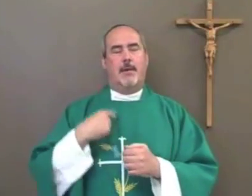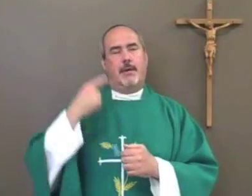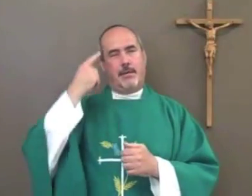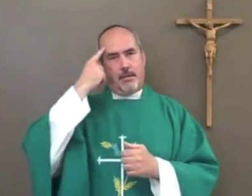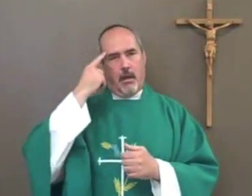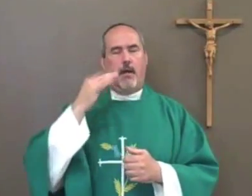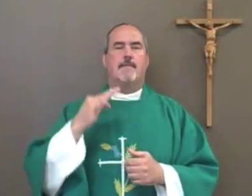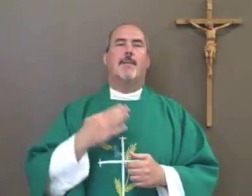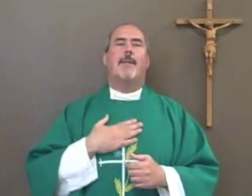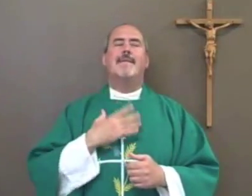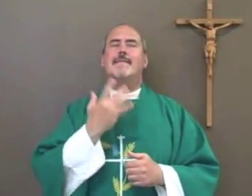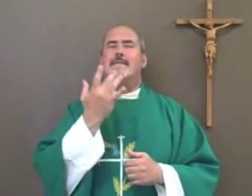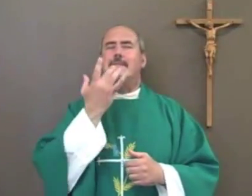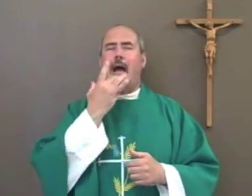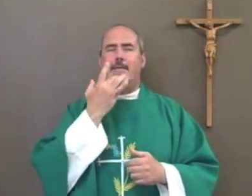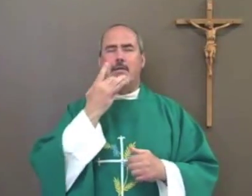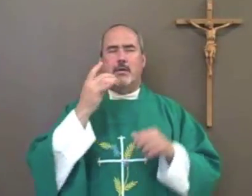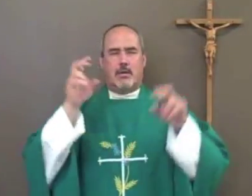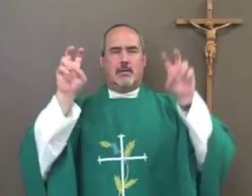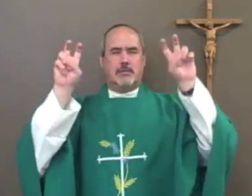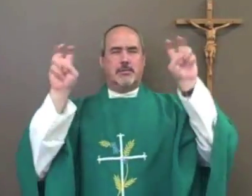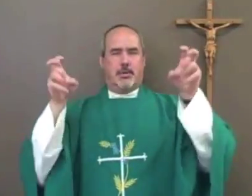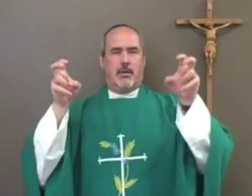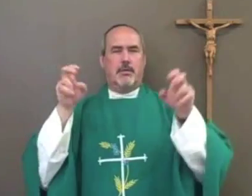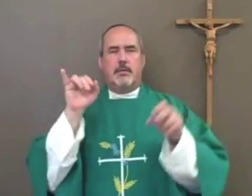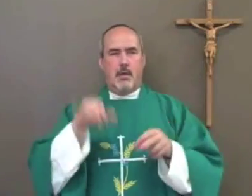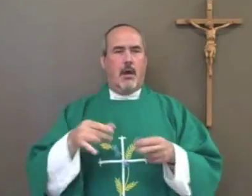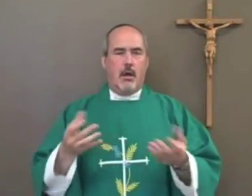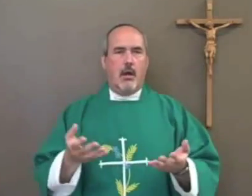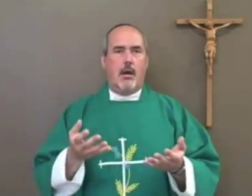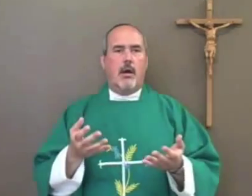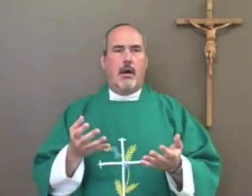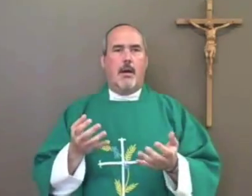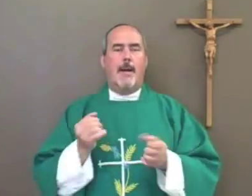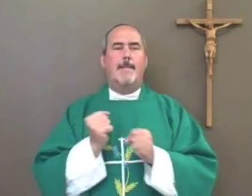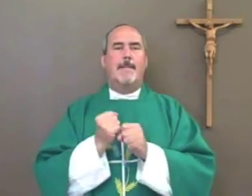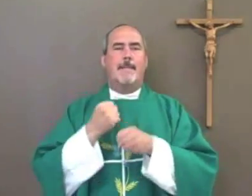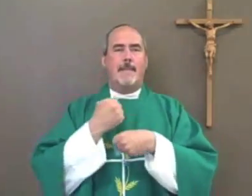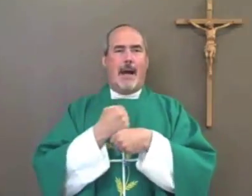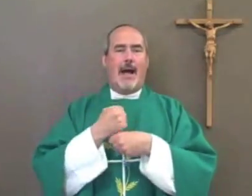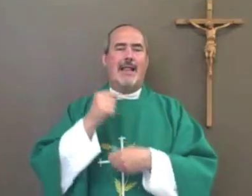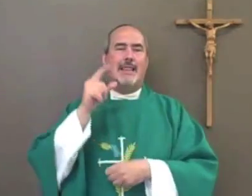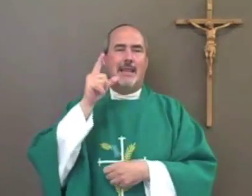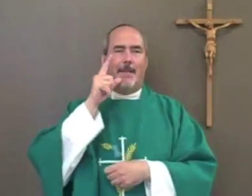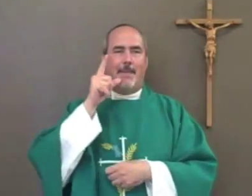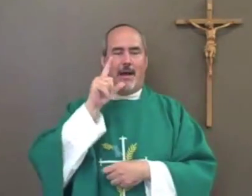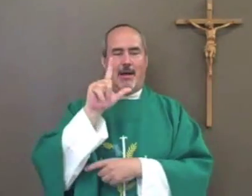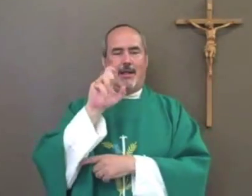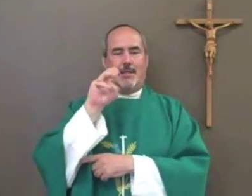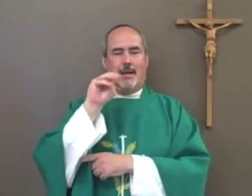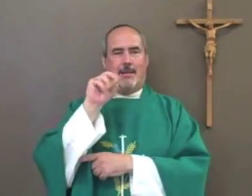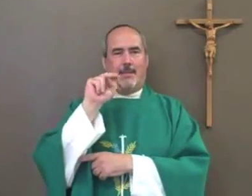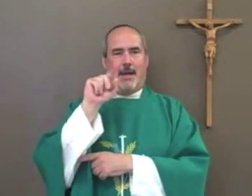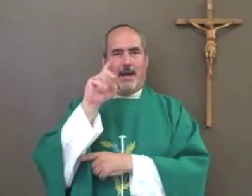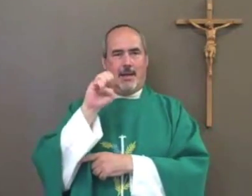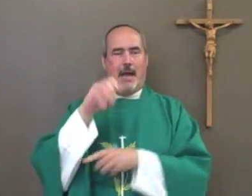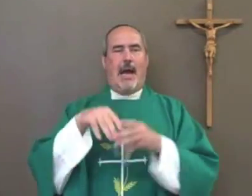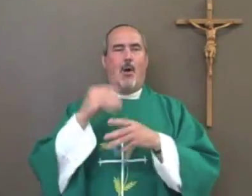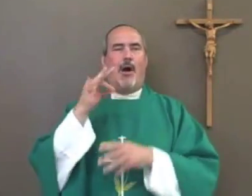from the gospel makes me think about one of my favorite topics and favorite sayings,